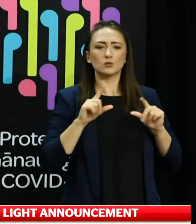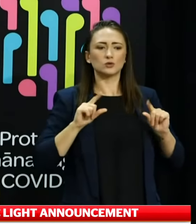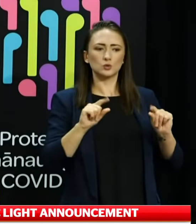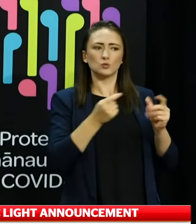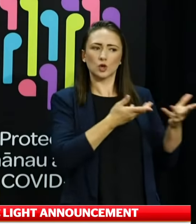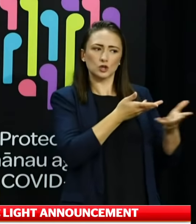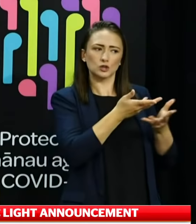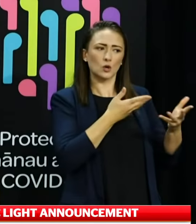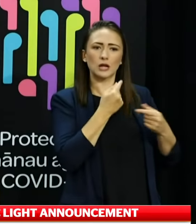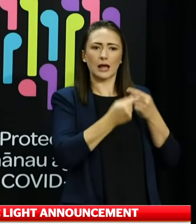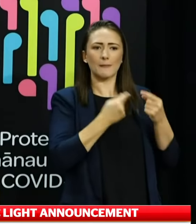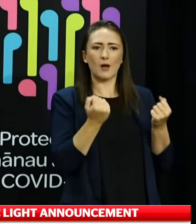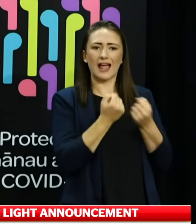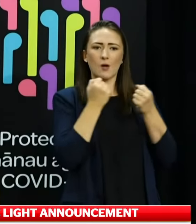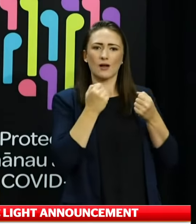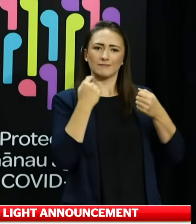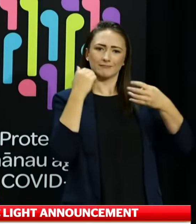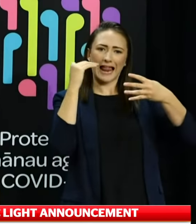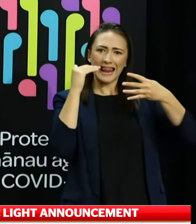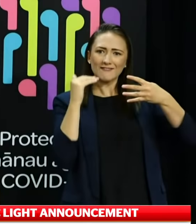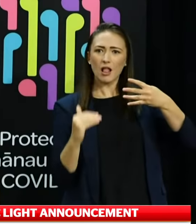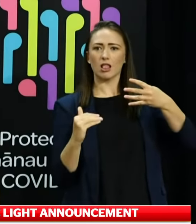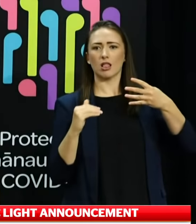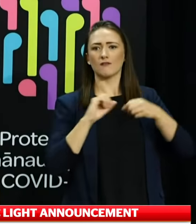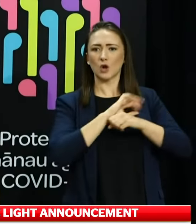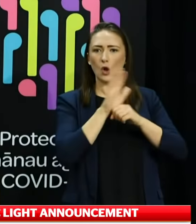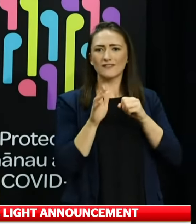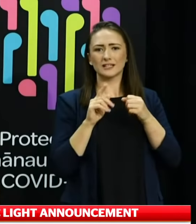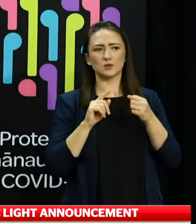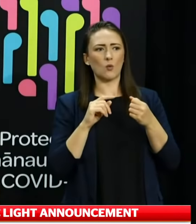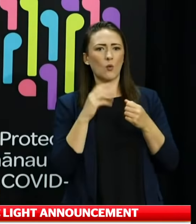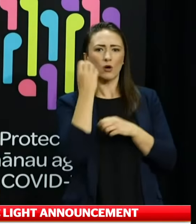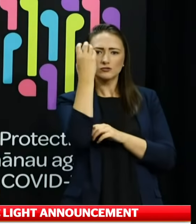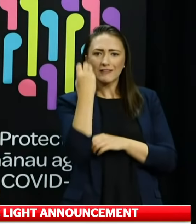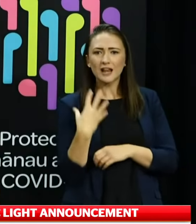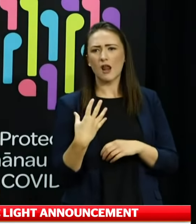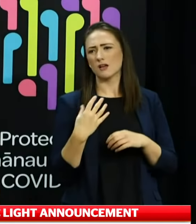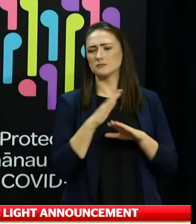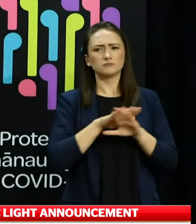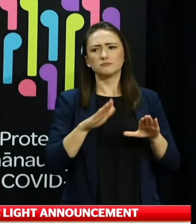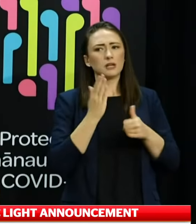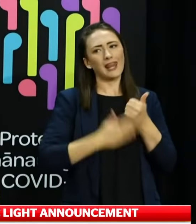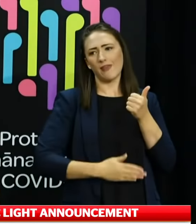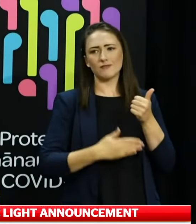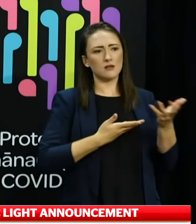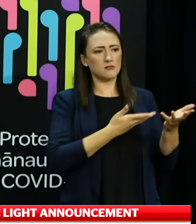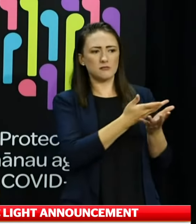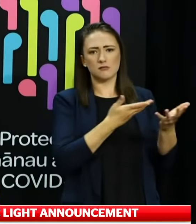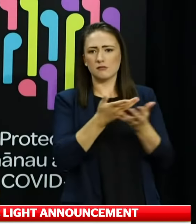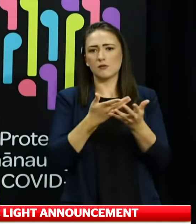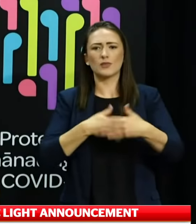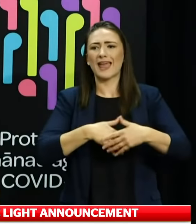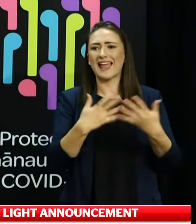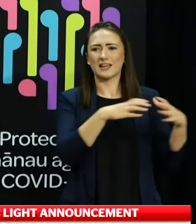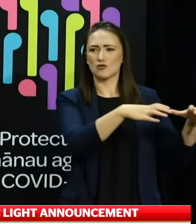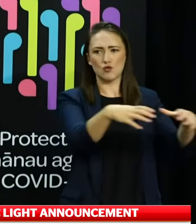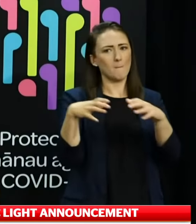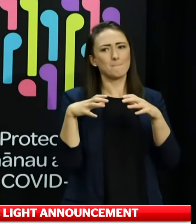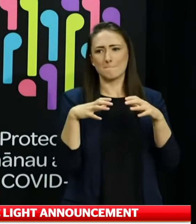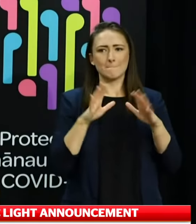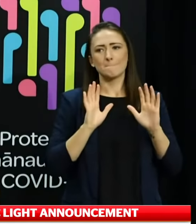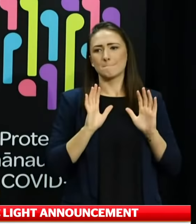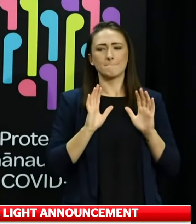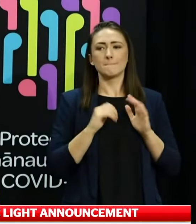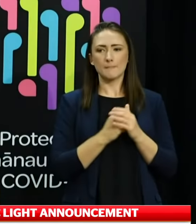on the COVID-19 protection framework. The time constraints around that certainly would make that very difficult, but